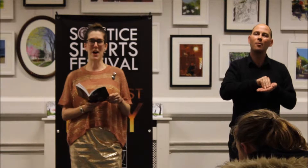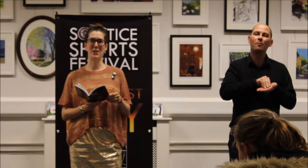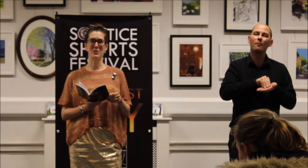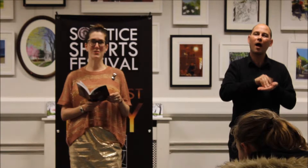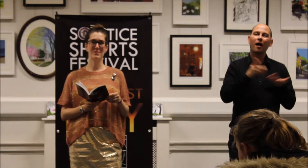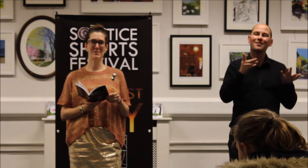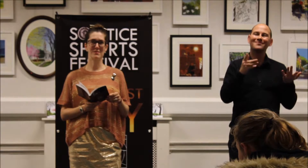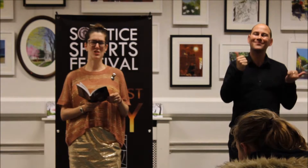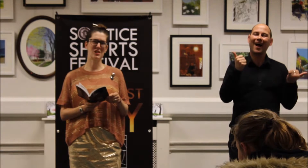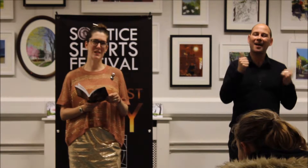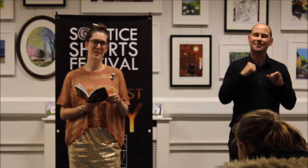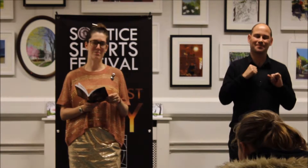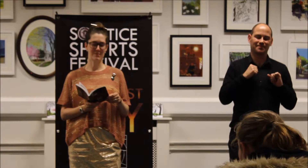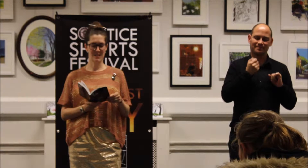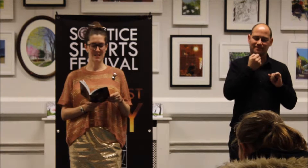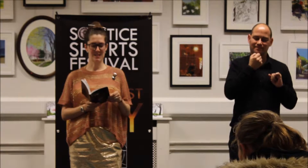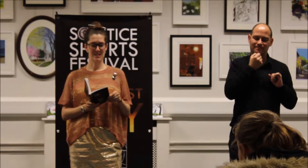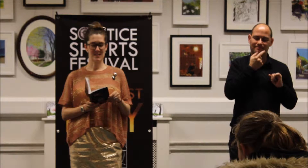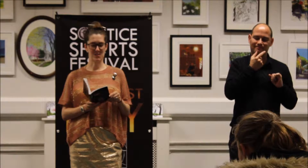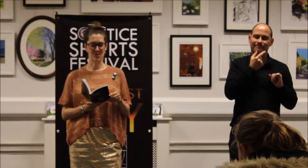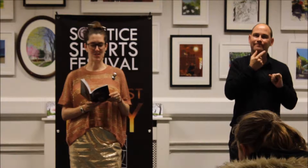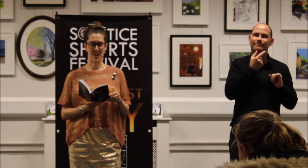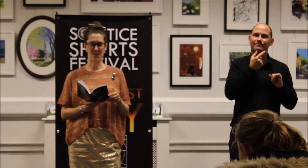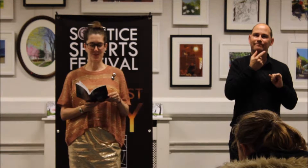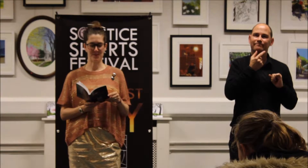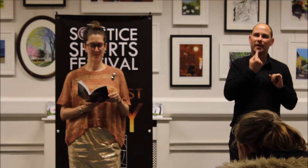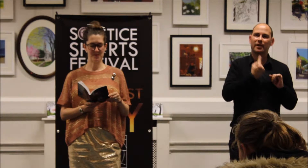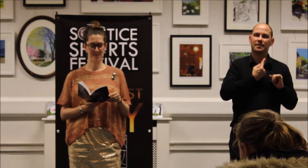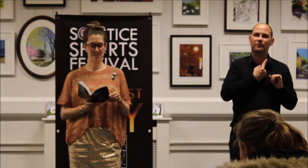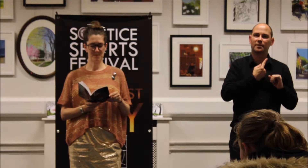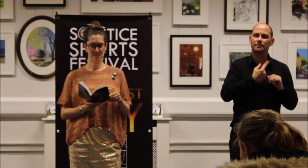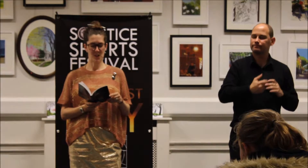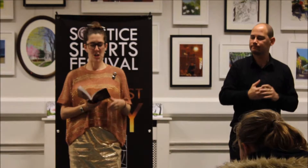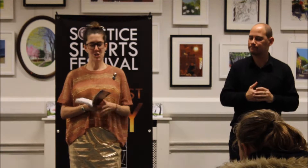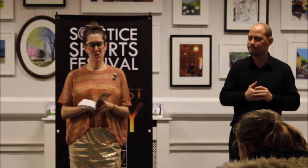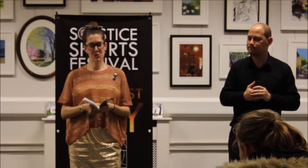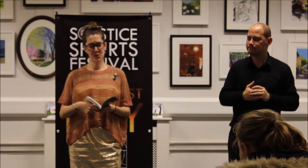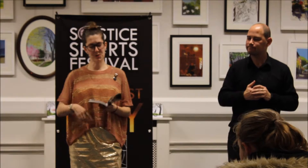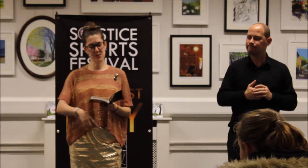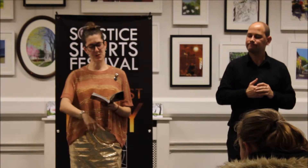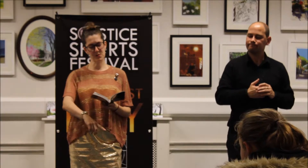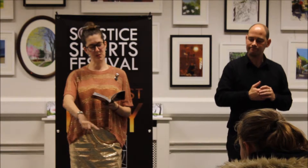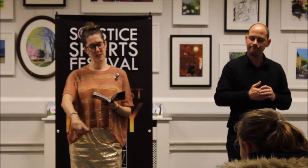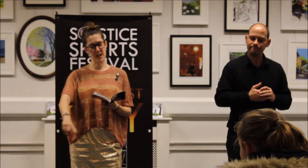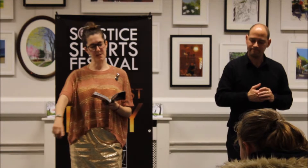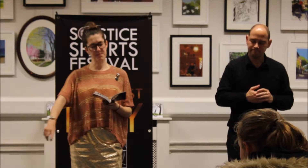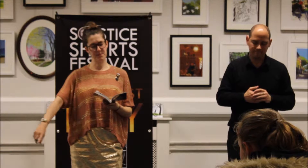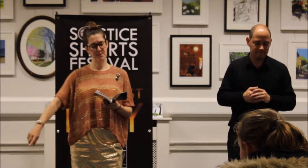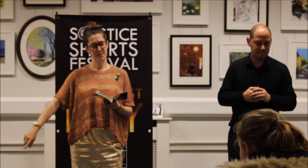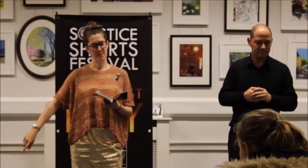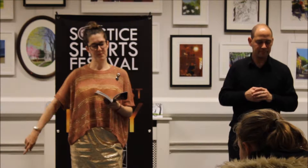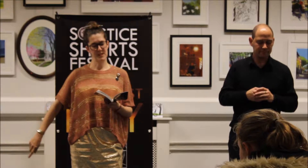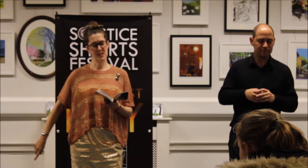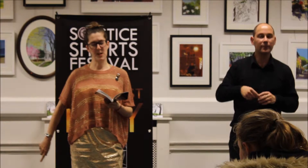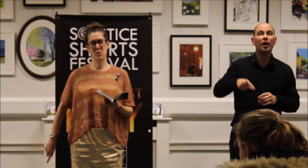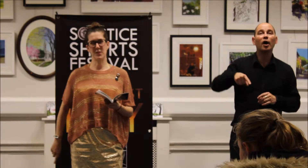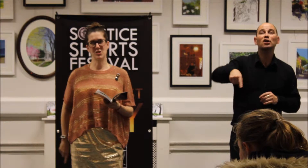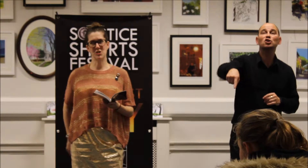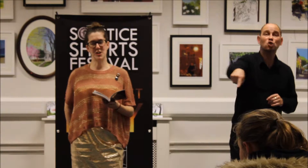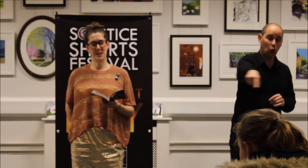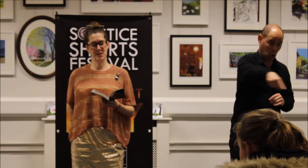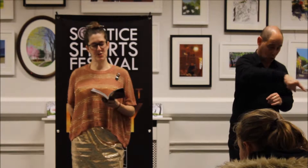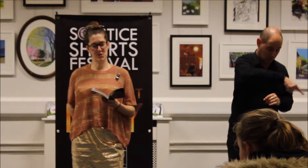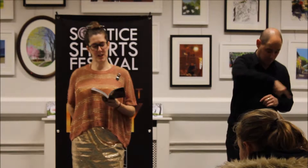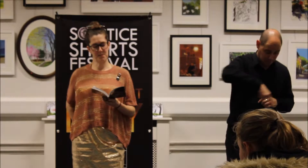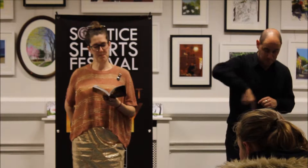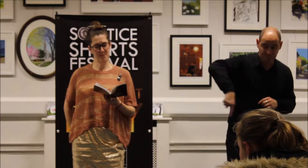She smiled, just a little, to herself. She drew the circle again, the same one that